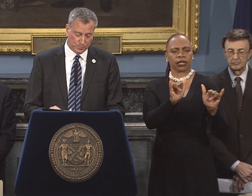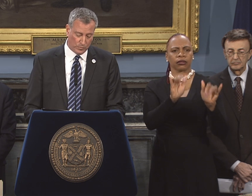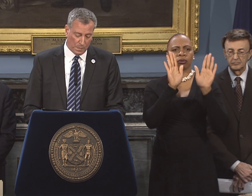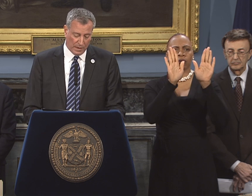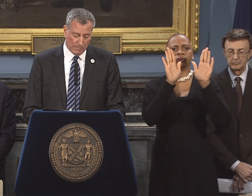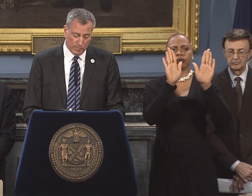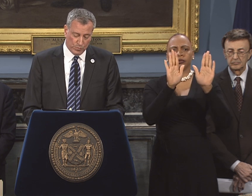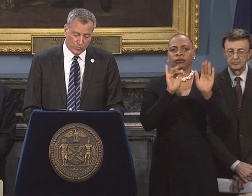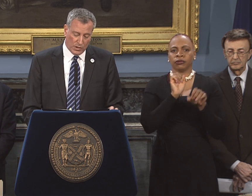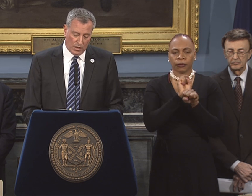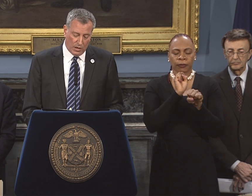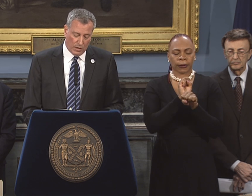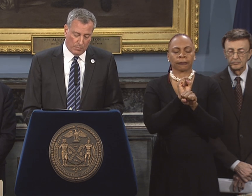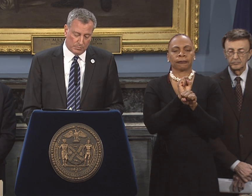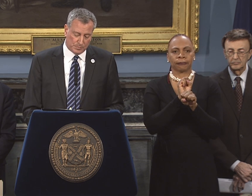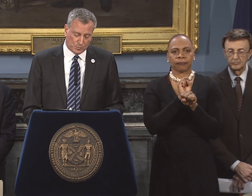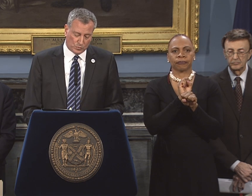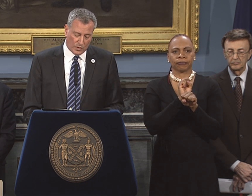job.